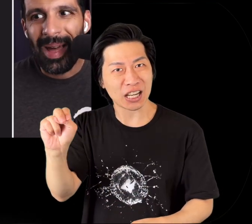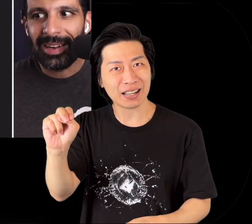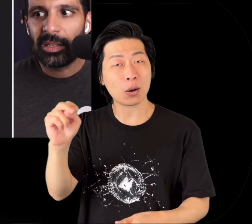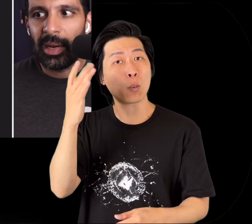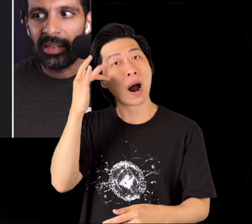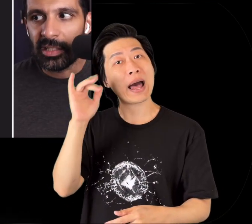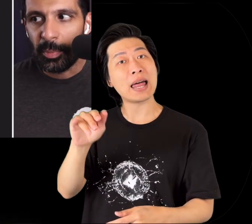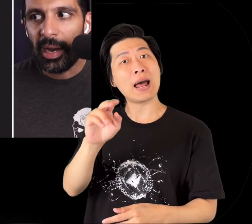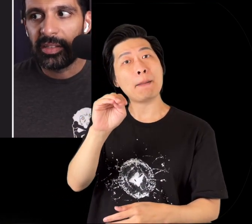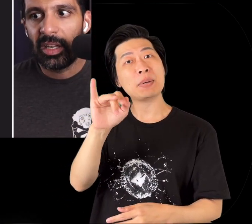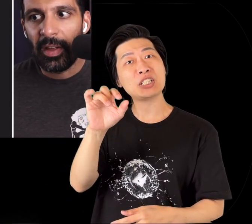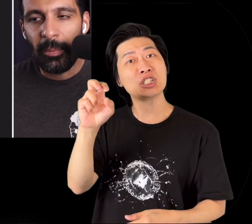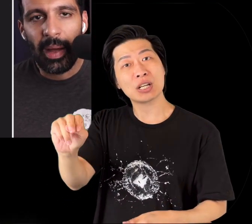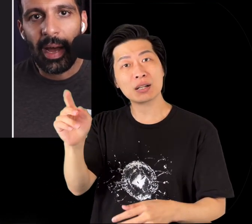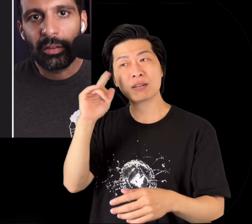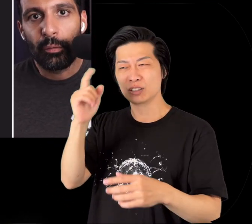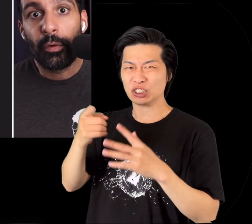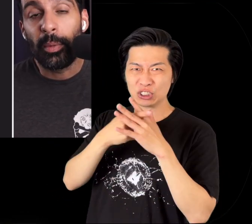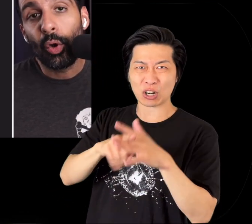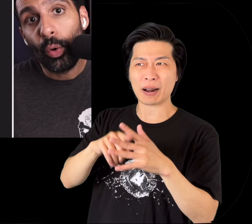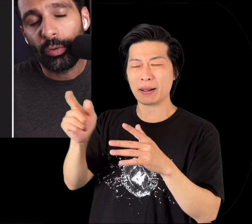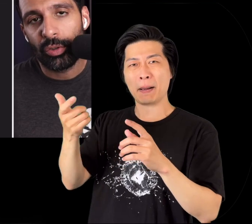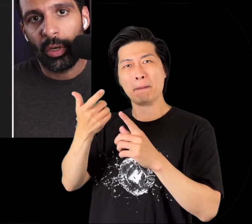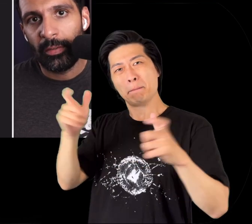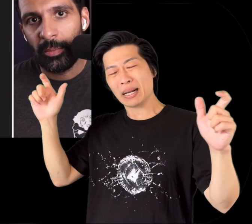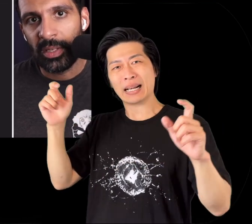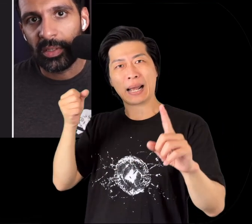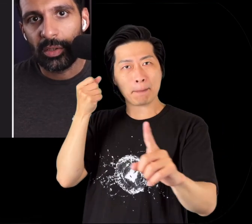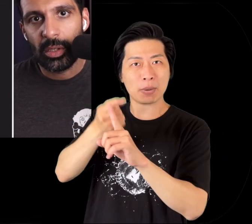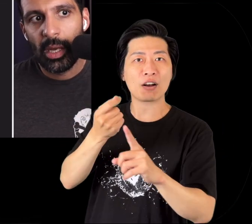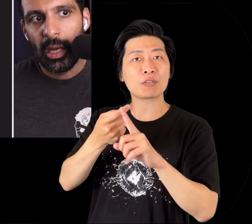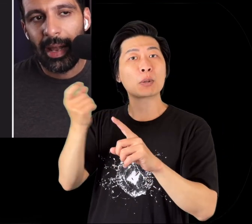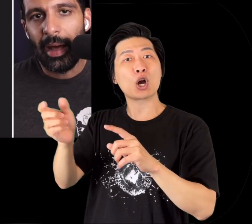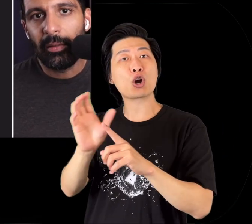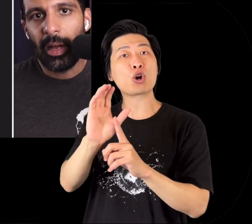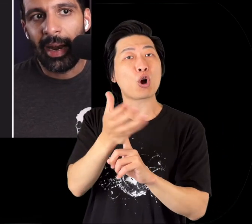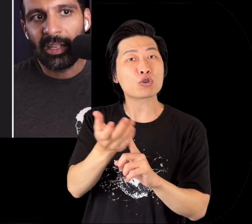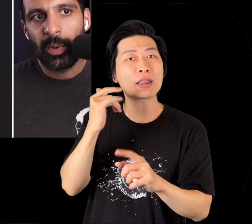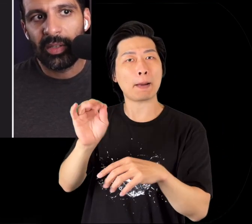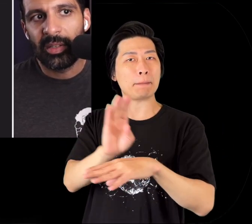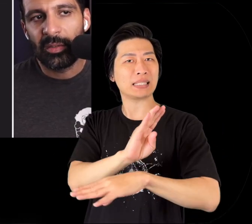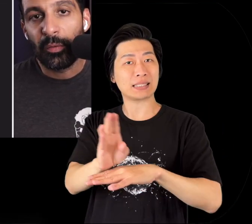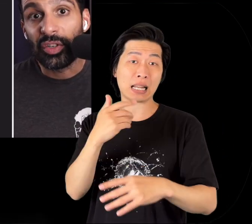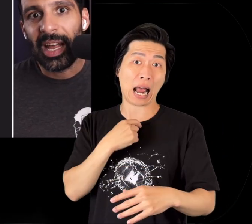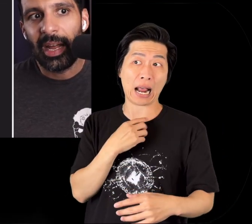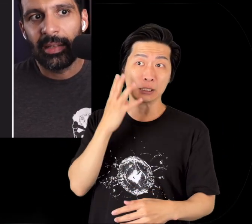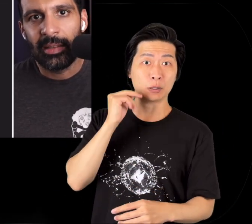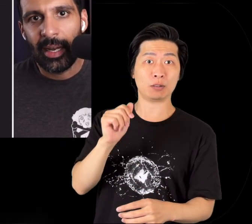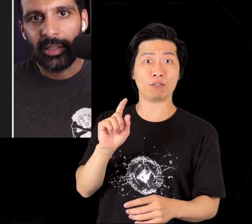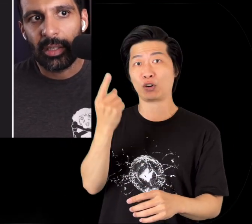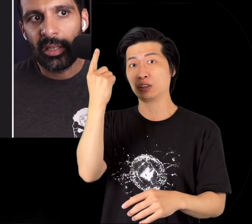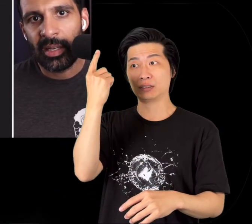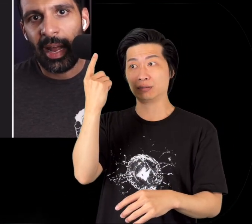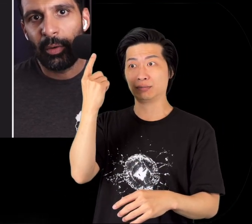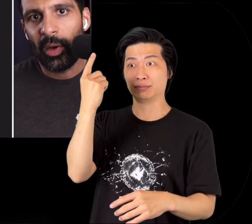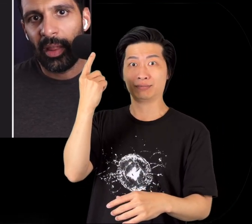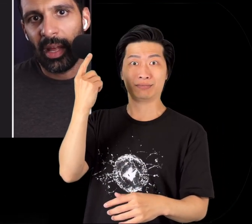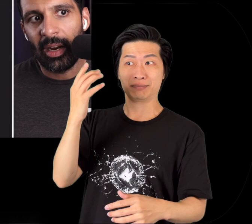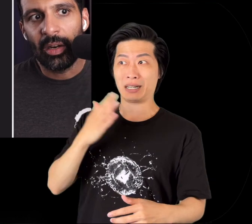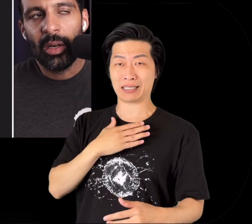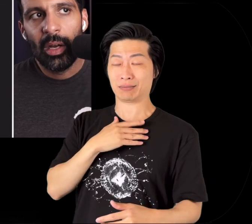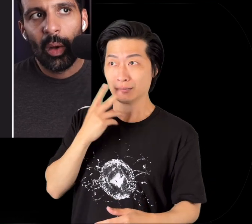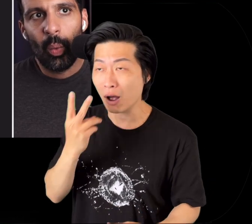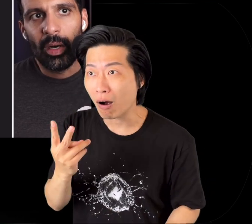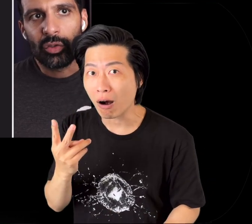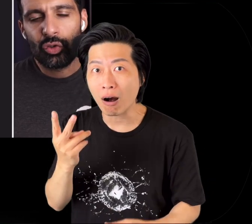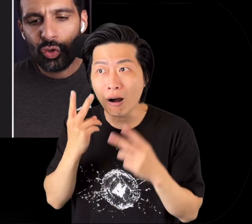mission maximizes positive impact from the culture of the business. And I experienced this firsthand in Tesla, is that everyone